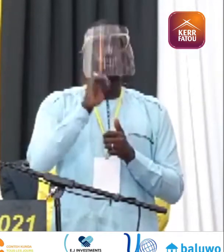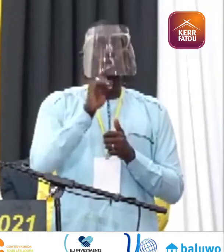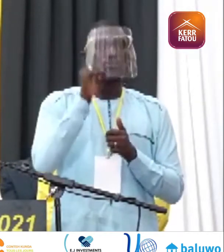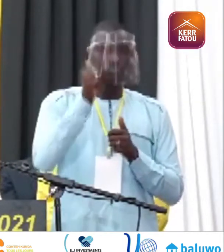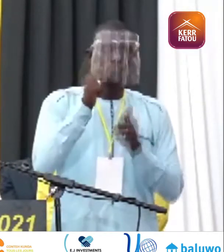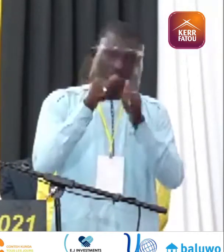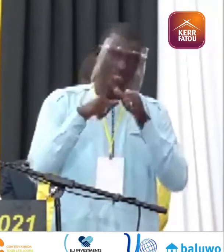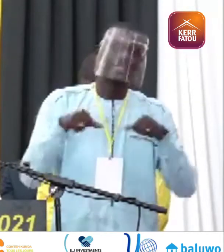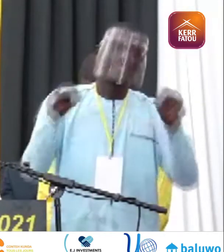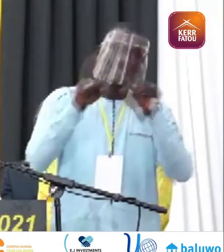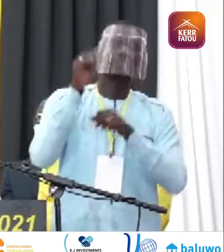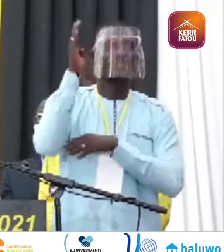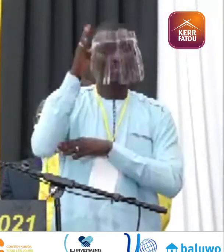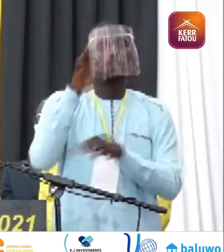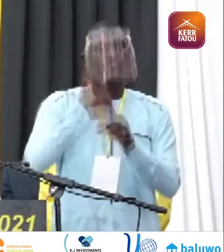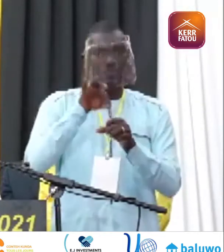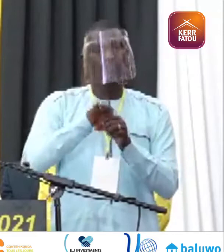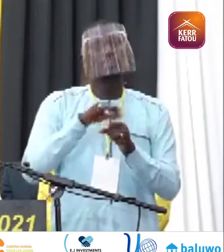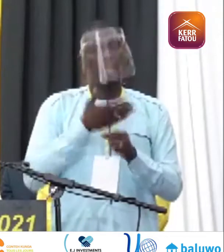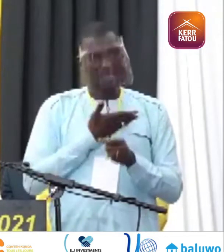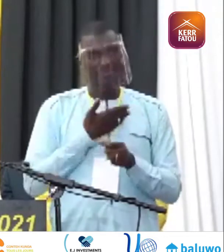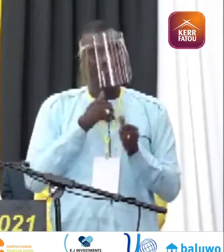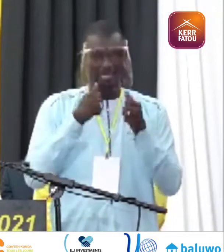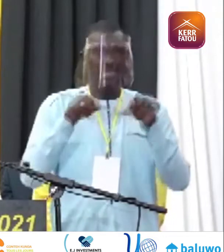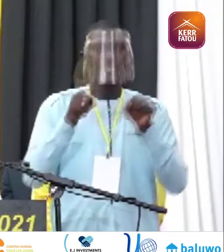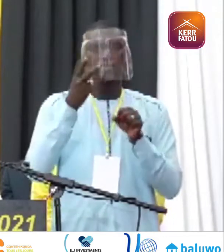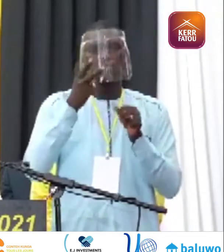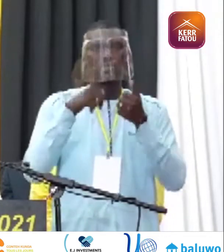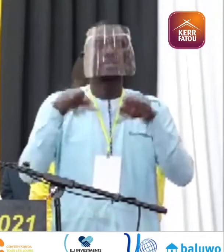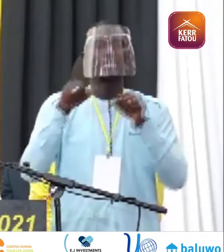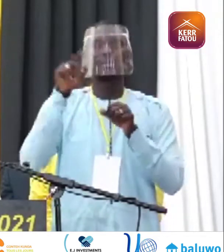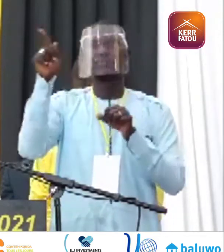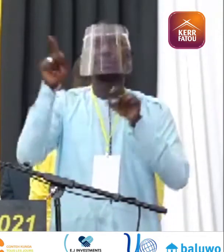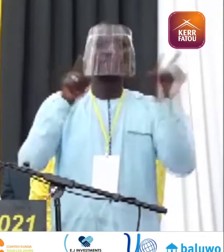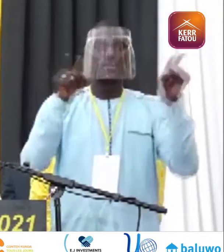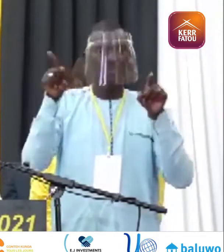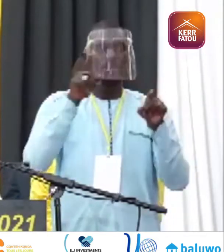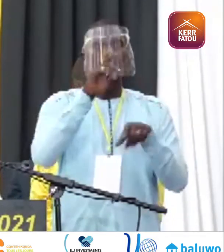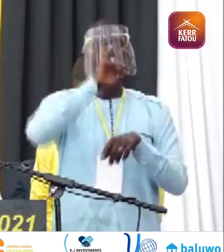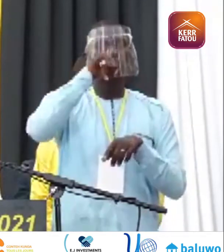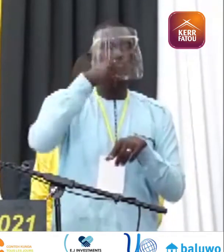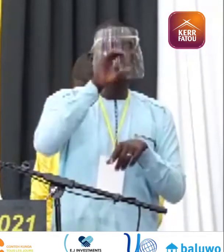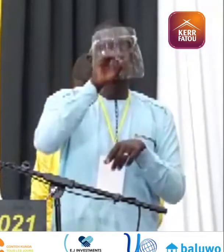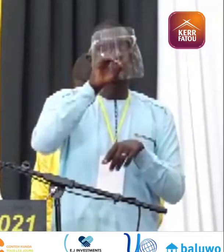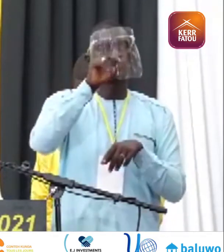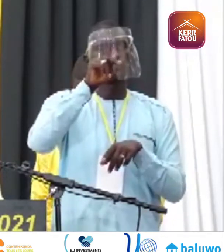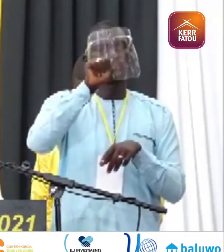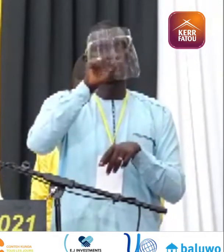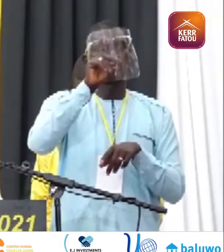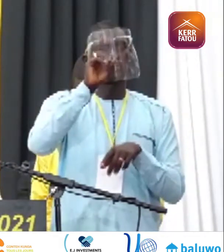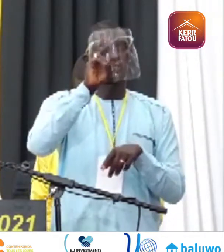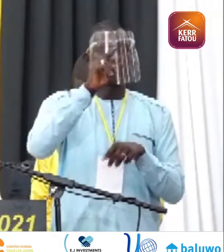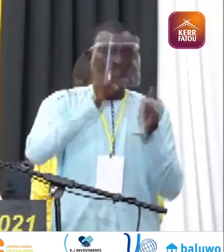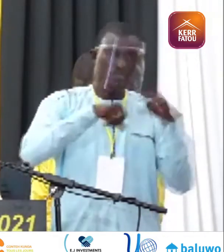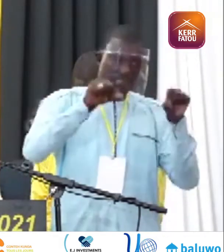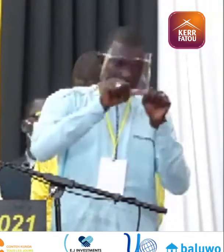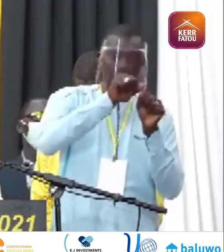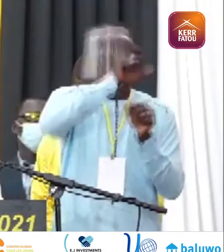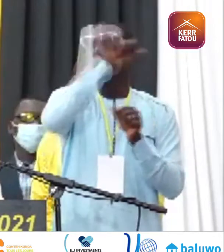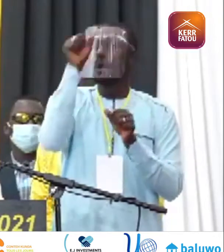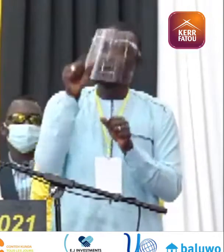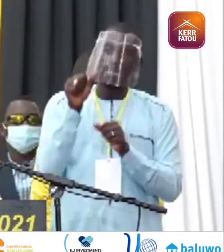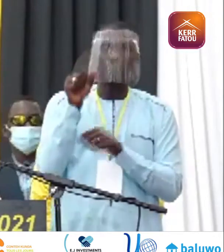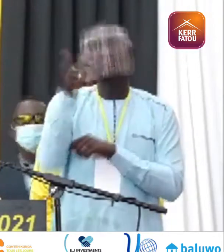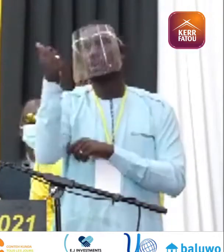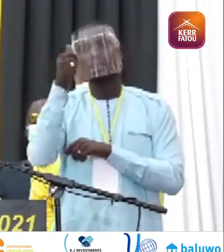what to do in that constituency. We now know how to go about increasing our fortunes in that constituency. We wouldn't